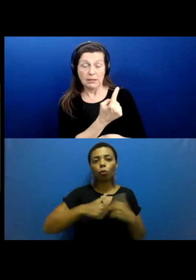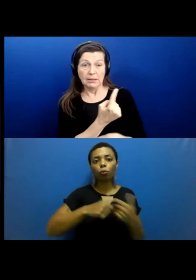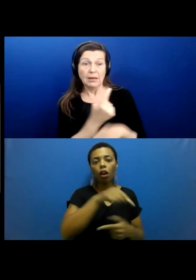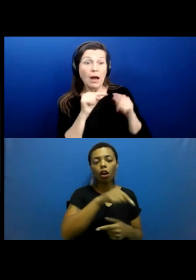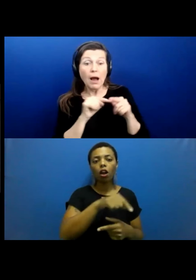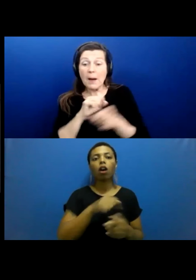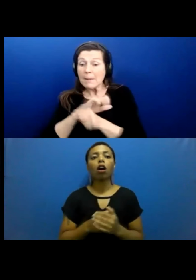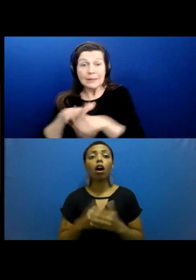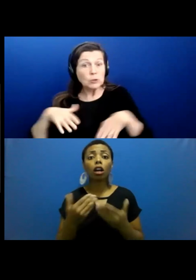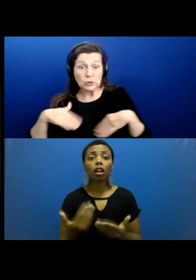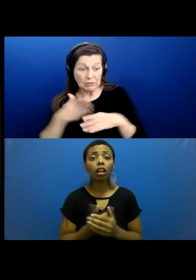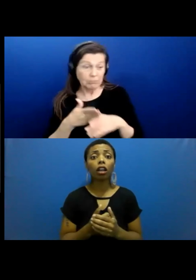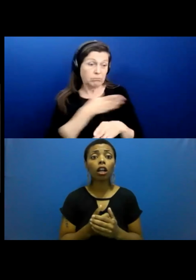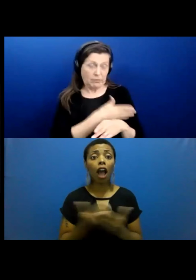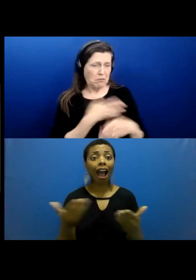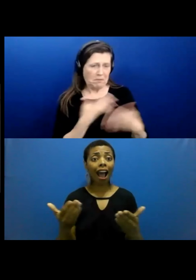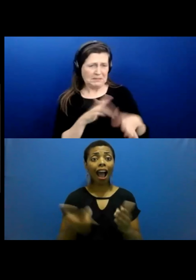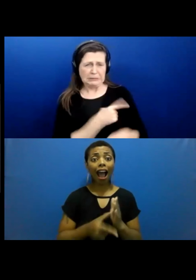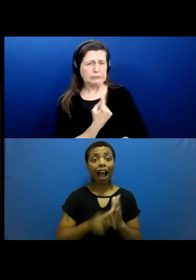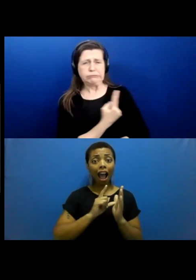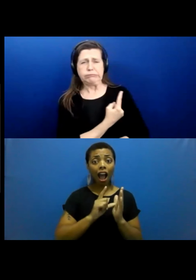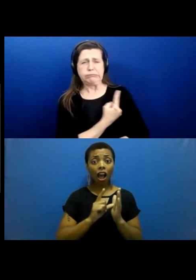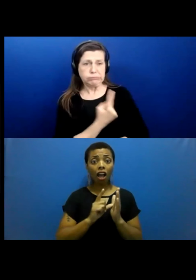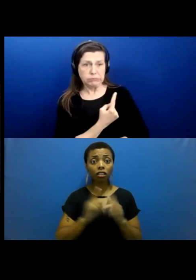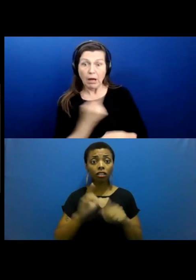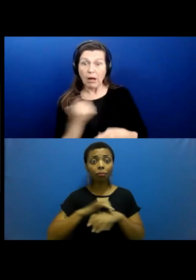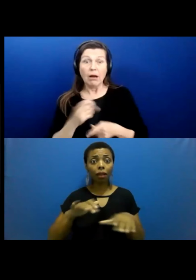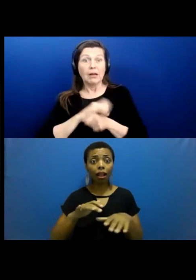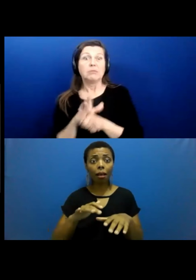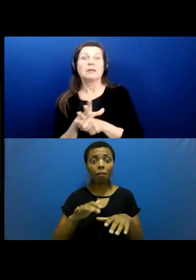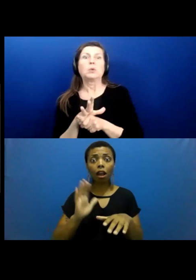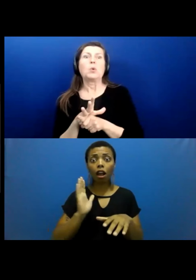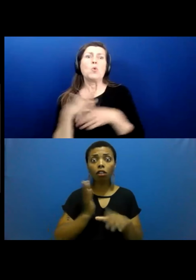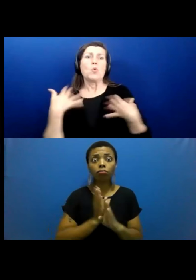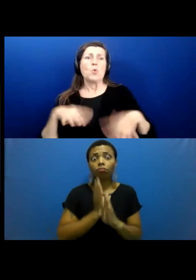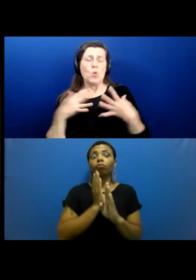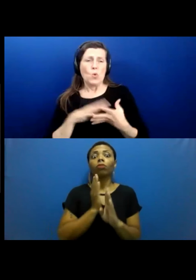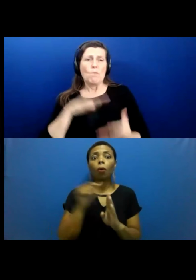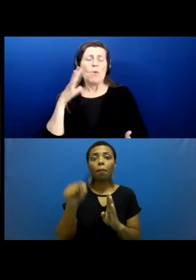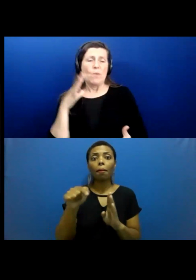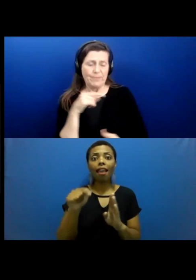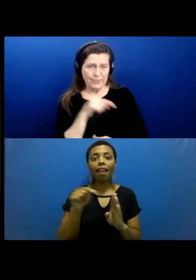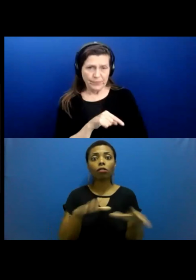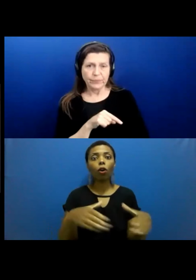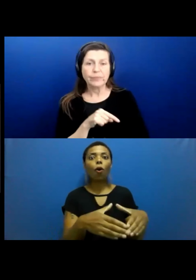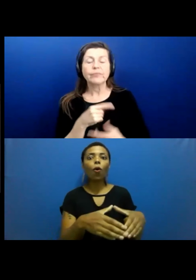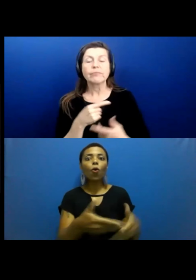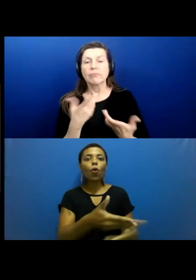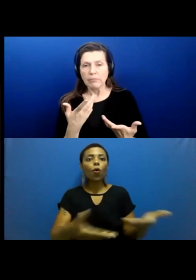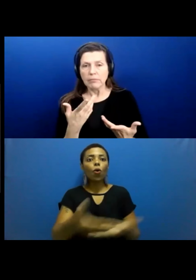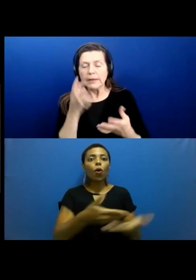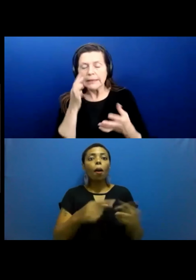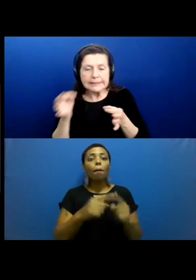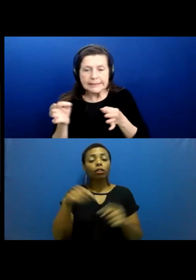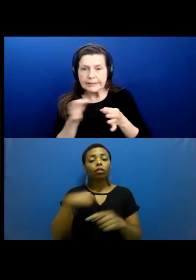the pandemic and COVID-19. So Sense strategy and campaigns include, Sense's goal is